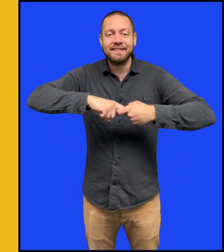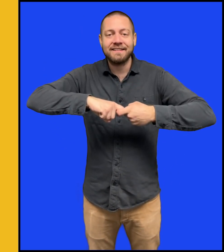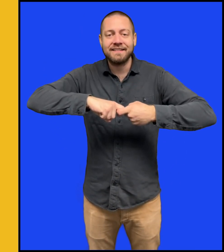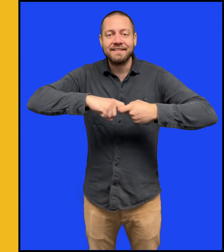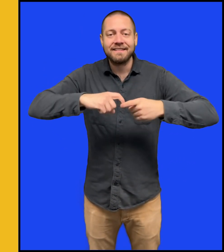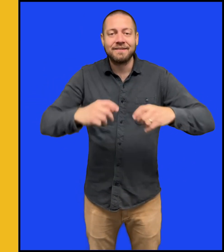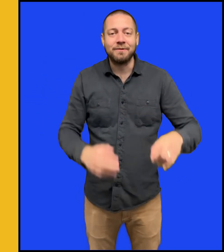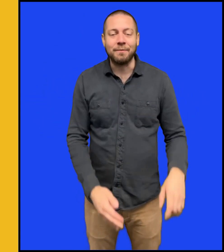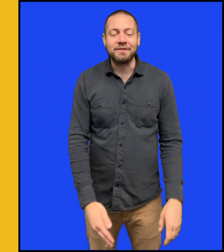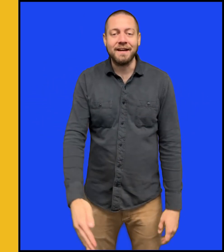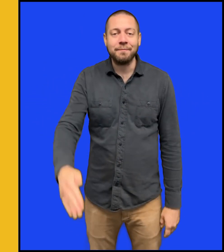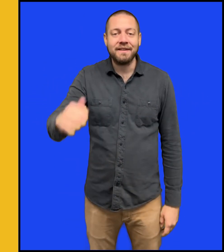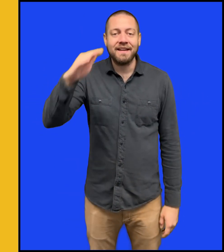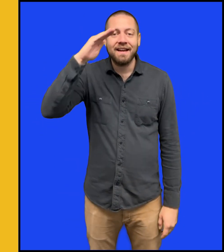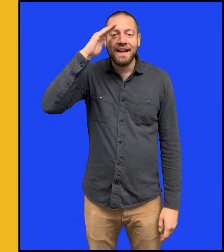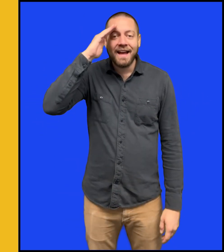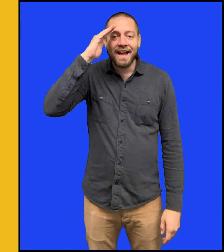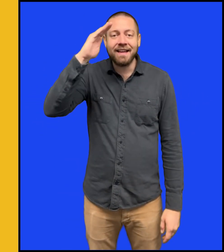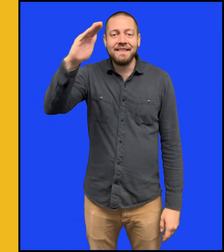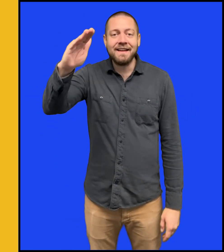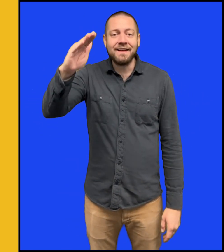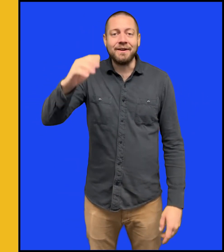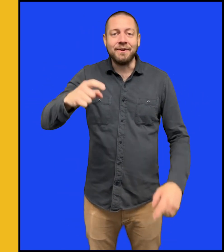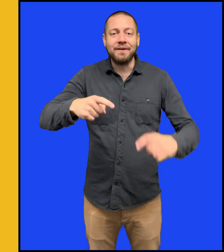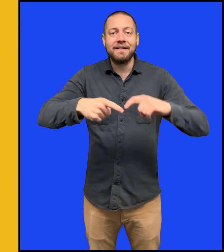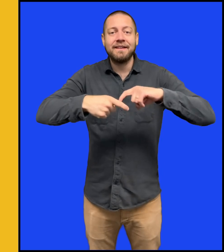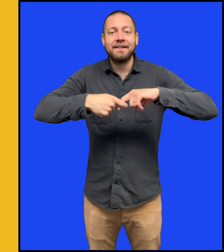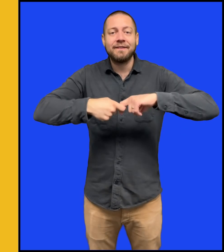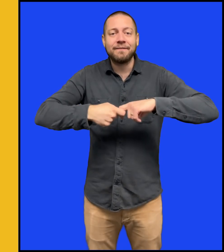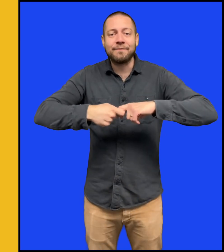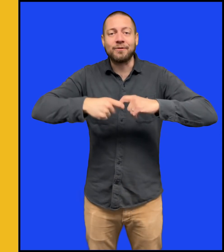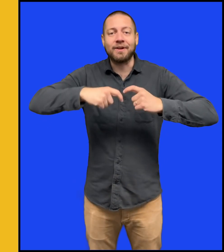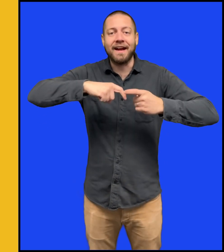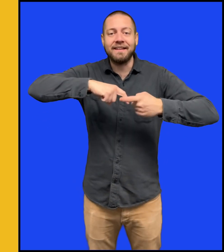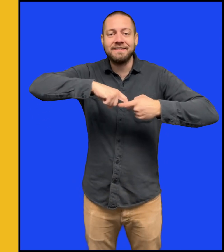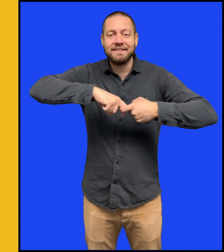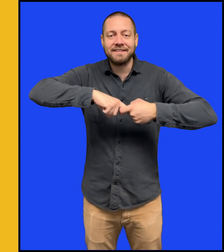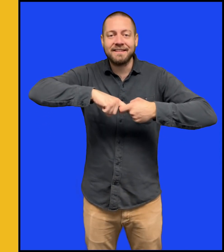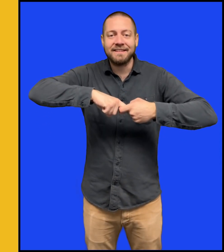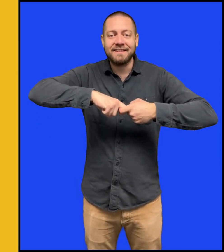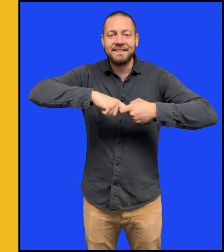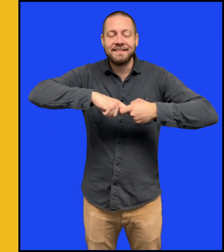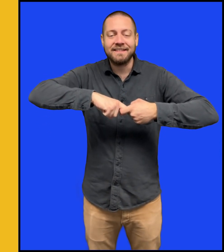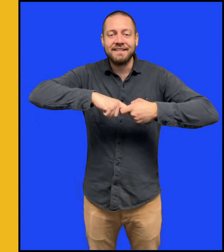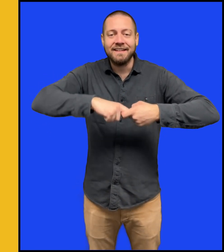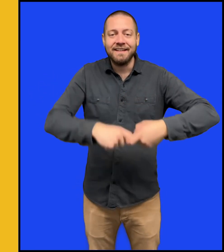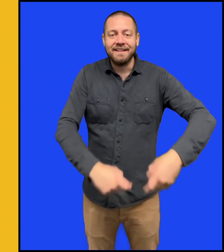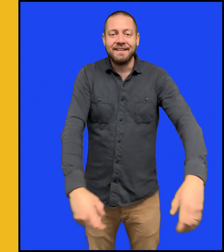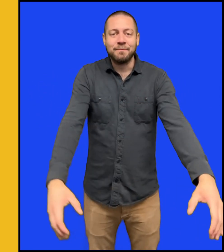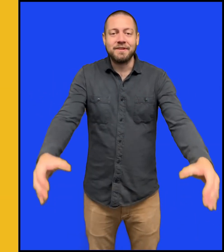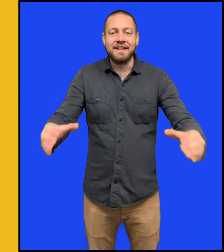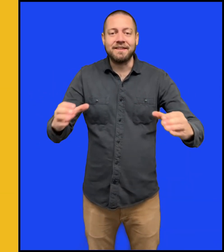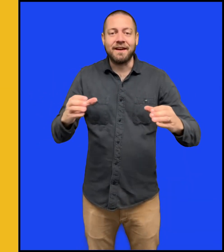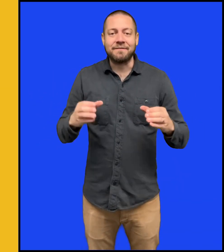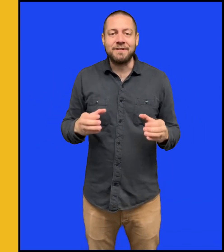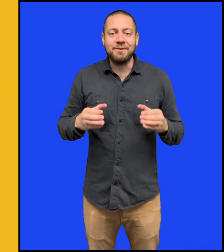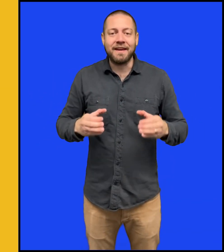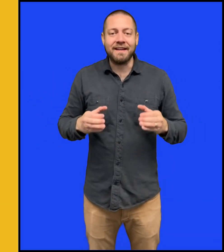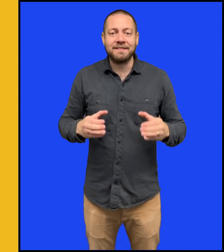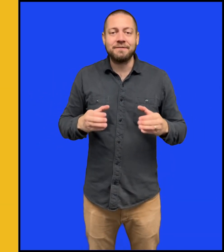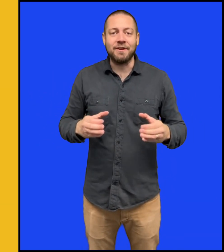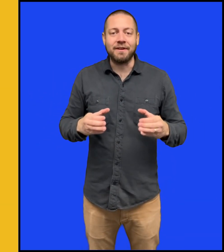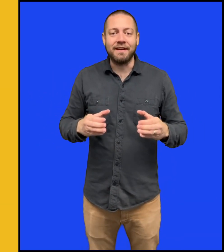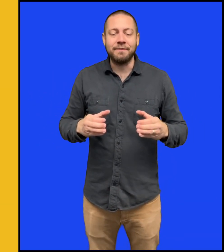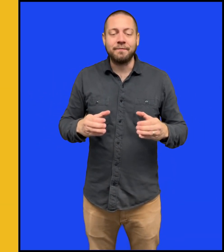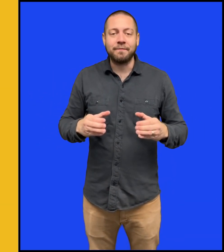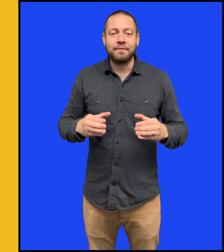Friends. One more time. Hello. Friends. Pretend you have 2